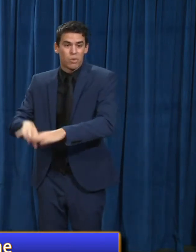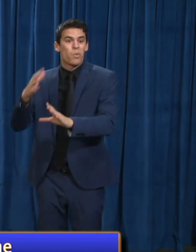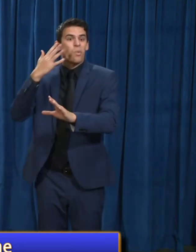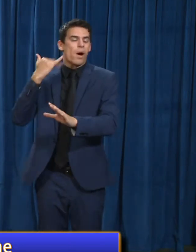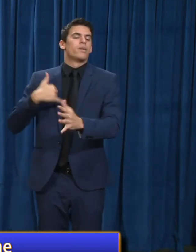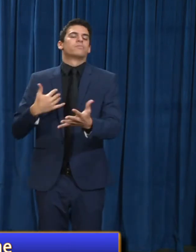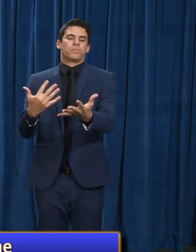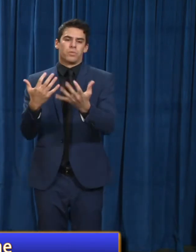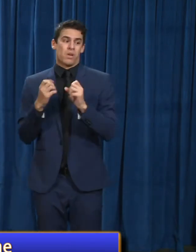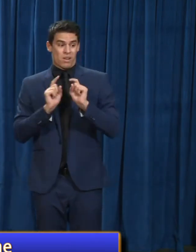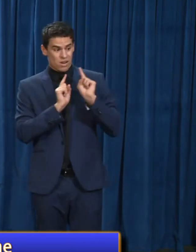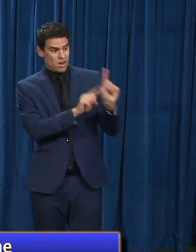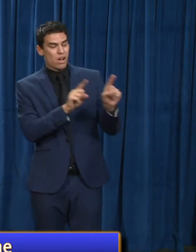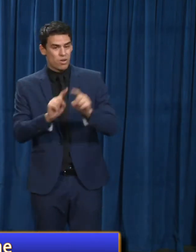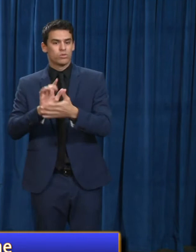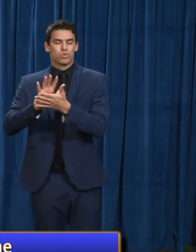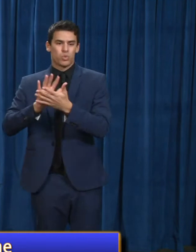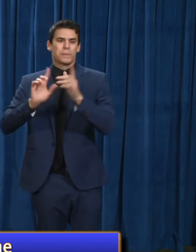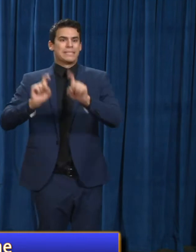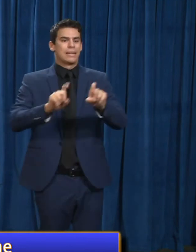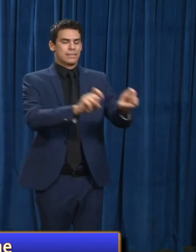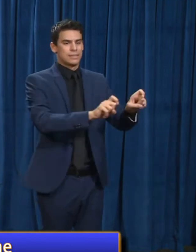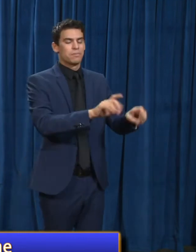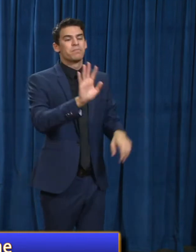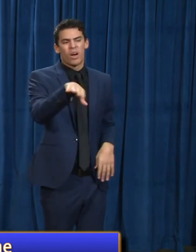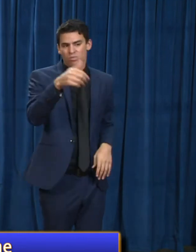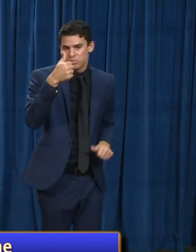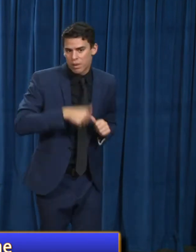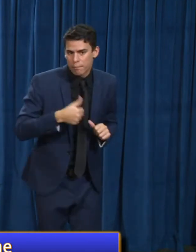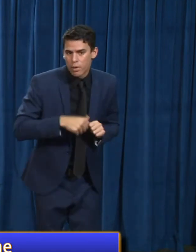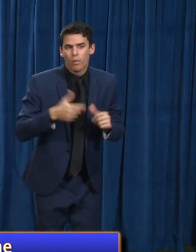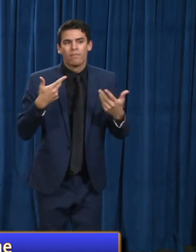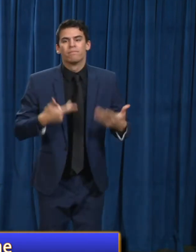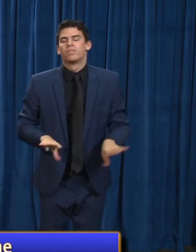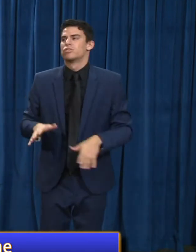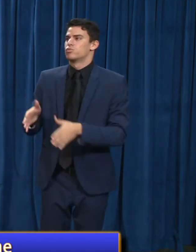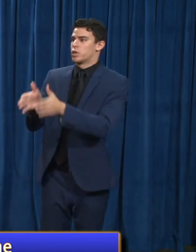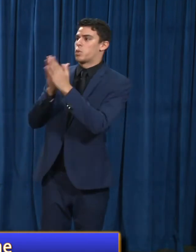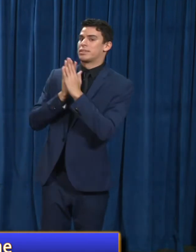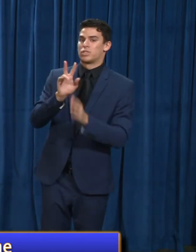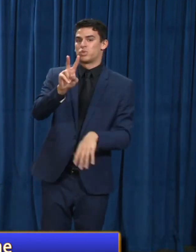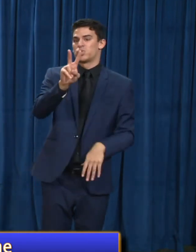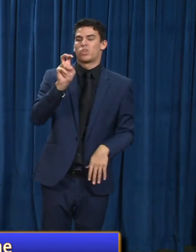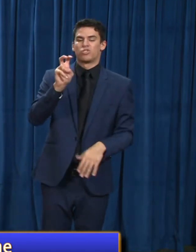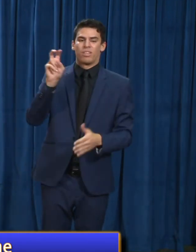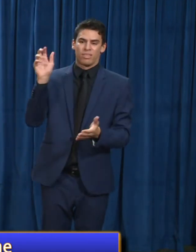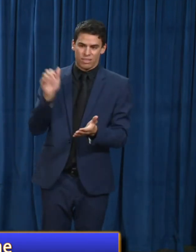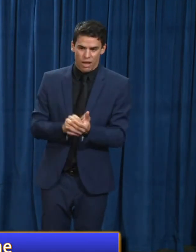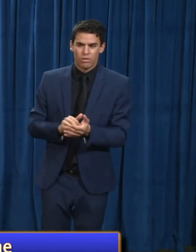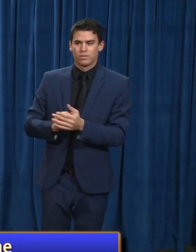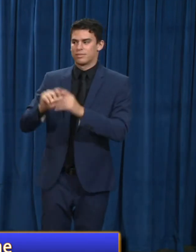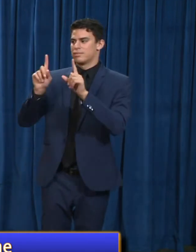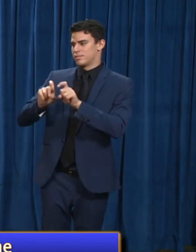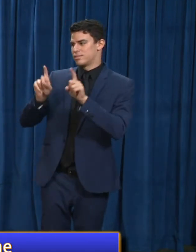also, again, we requested additional over 200,000 actually. We requested